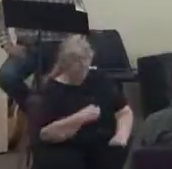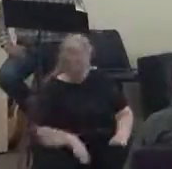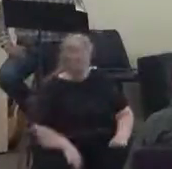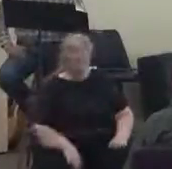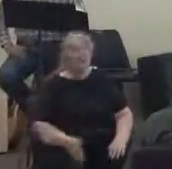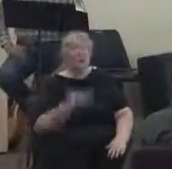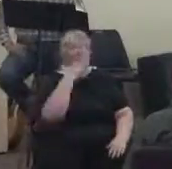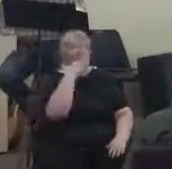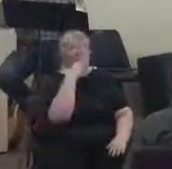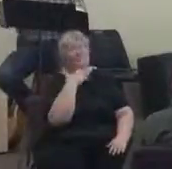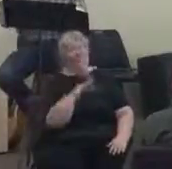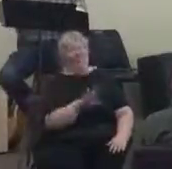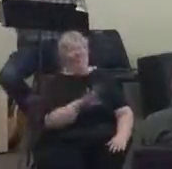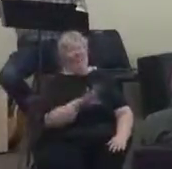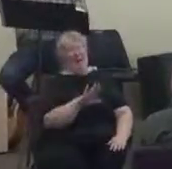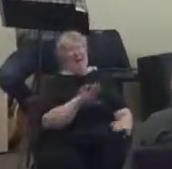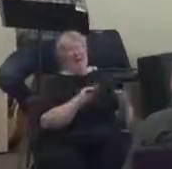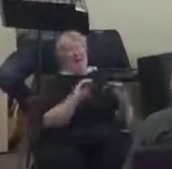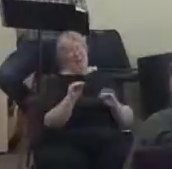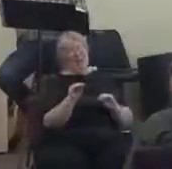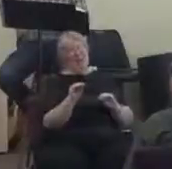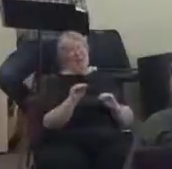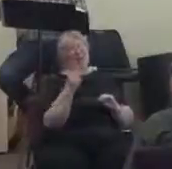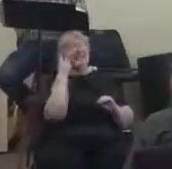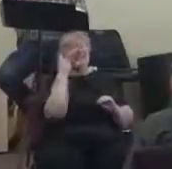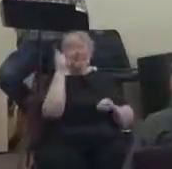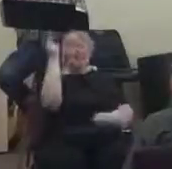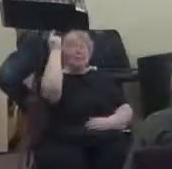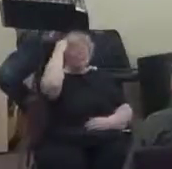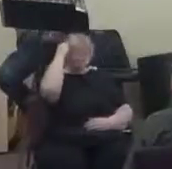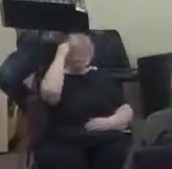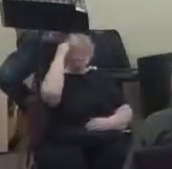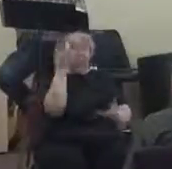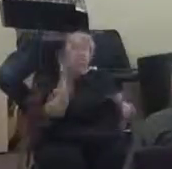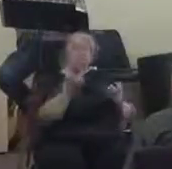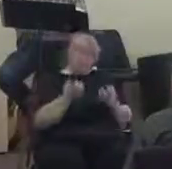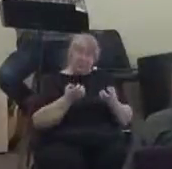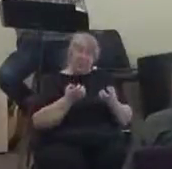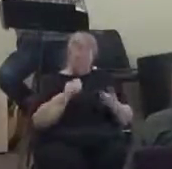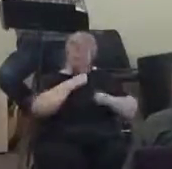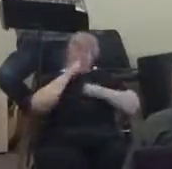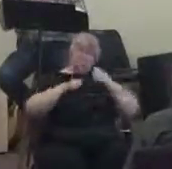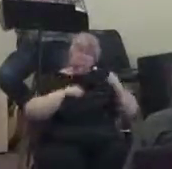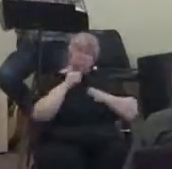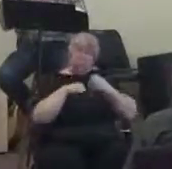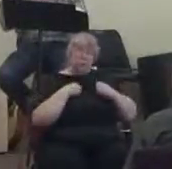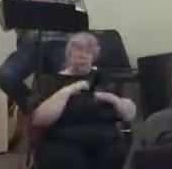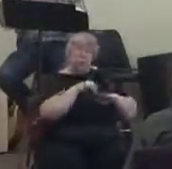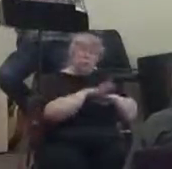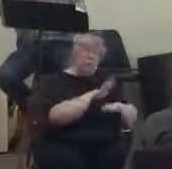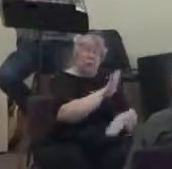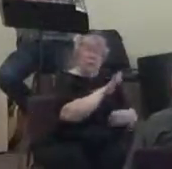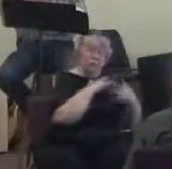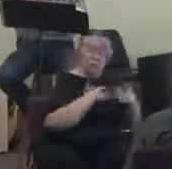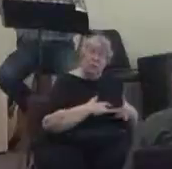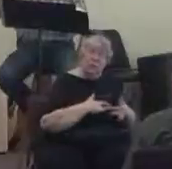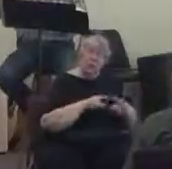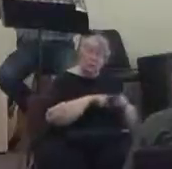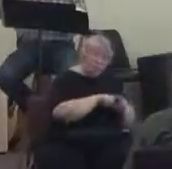Bad move. See, the mind, the will, and emotions got a hold of him and caused his heart to